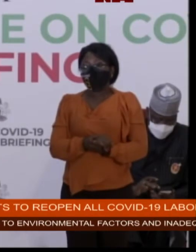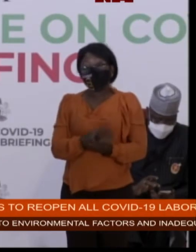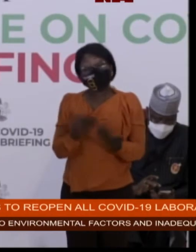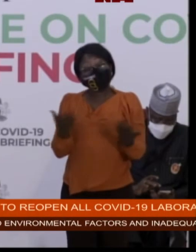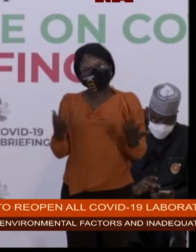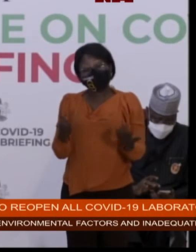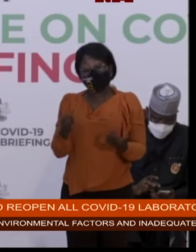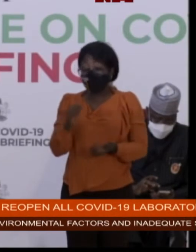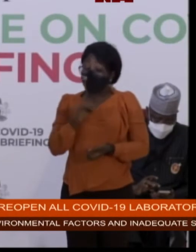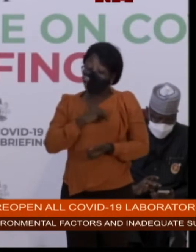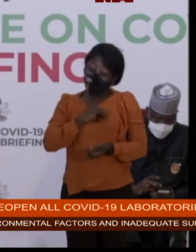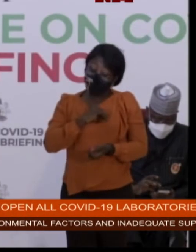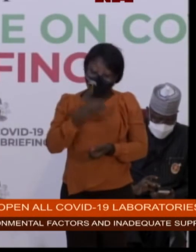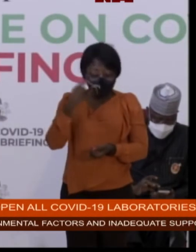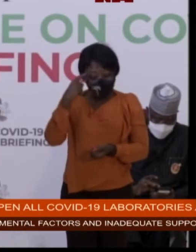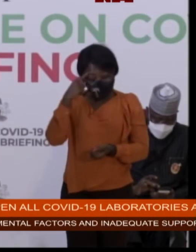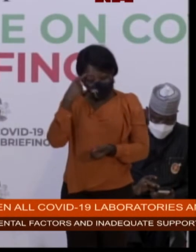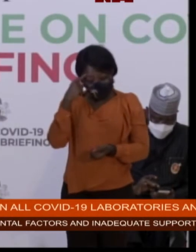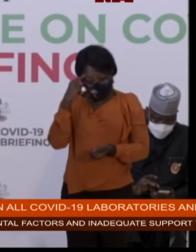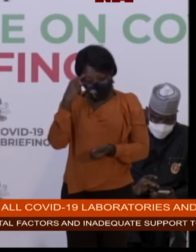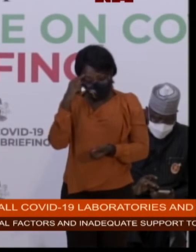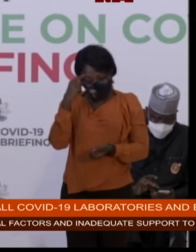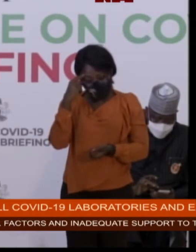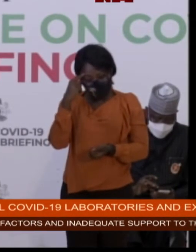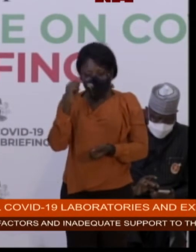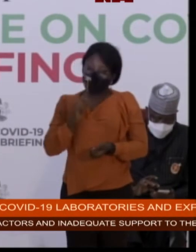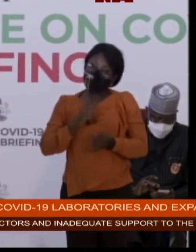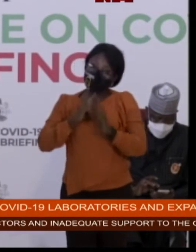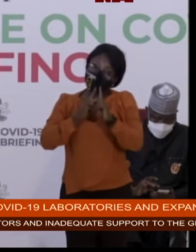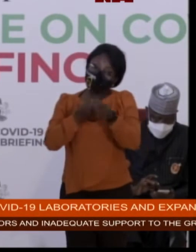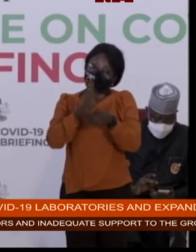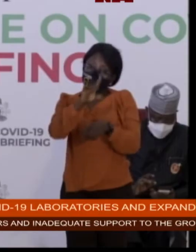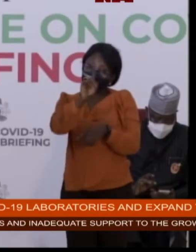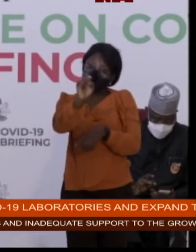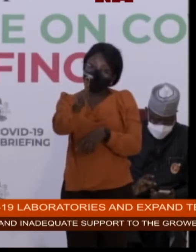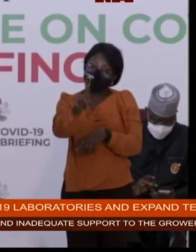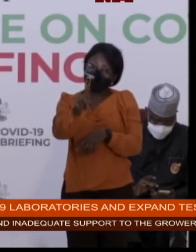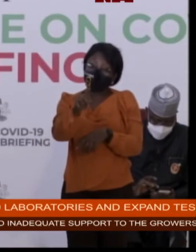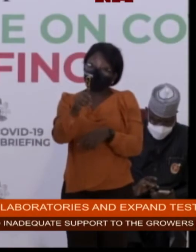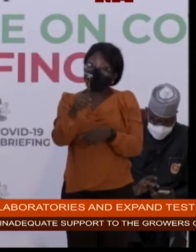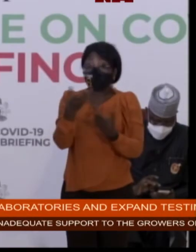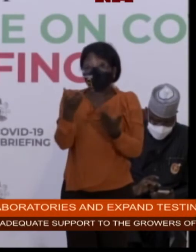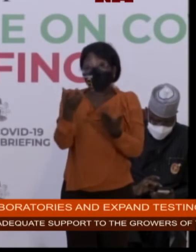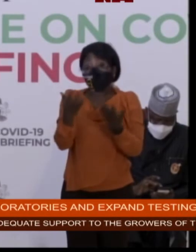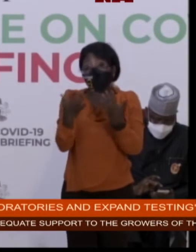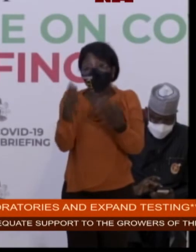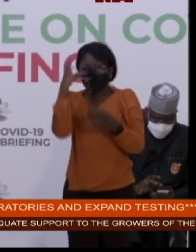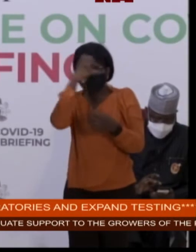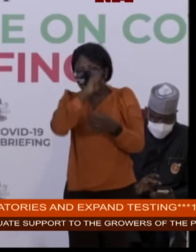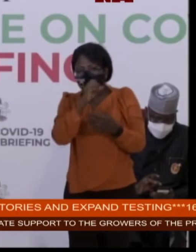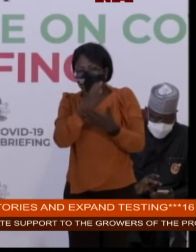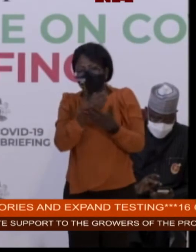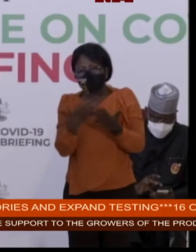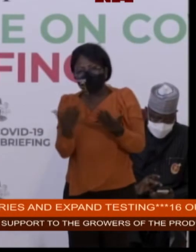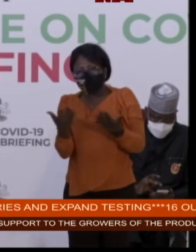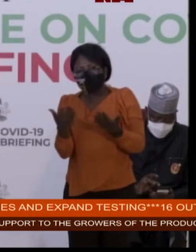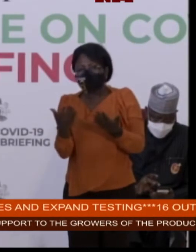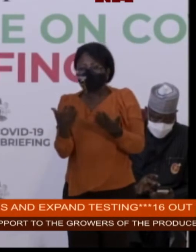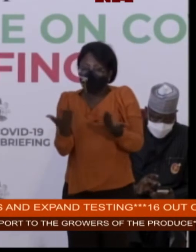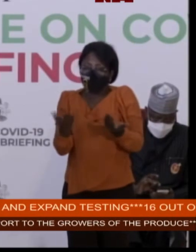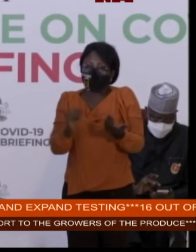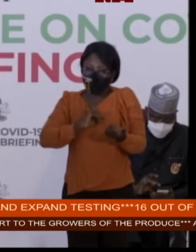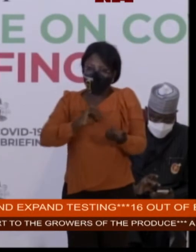I think I have answered your question. Unless there is something that I've missed out, then I will be